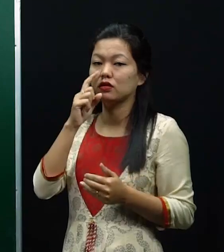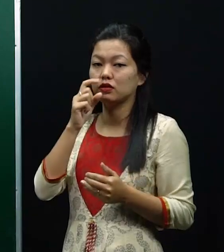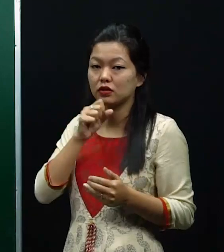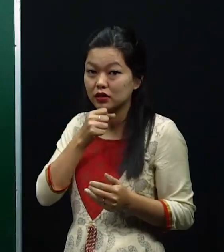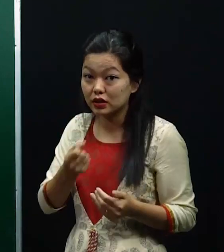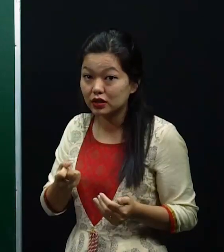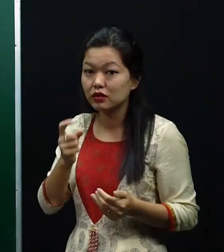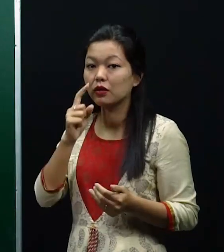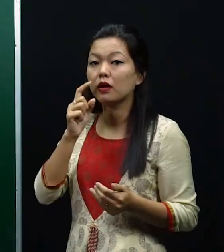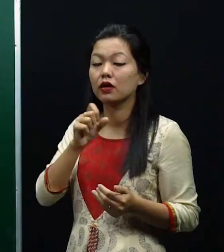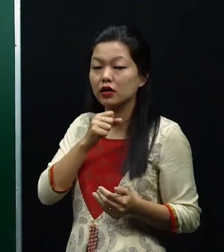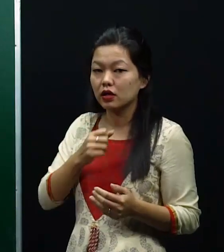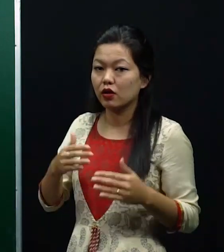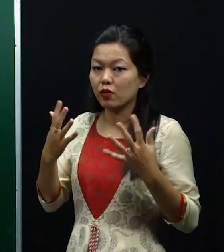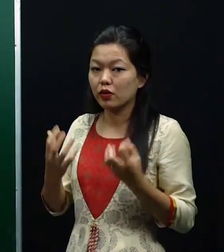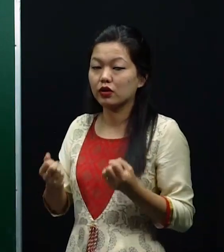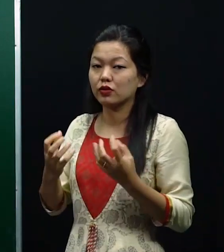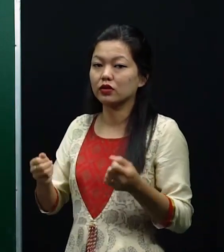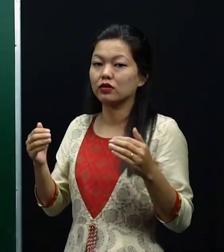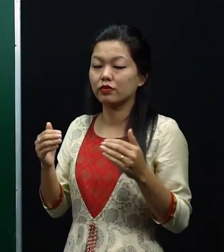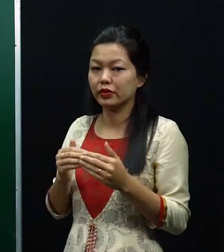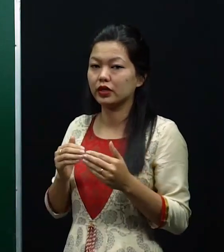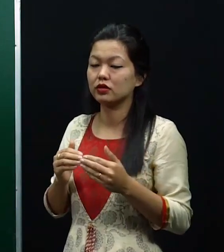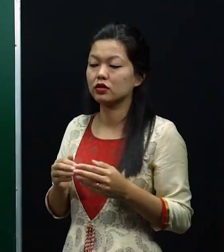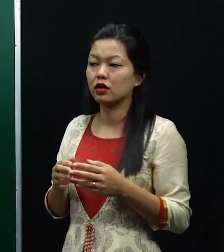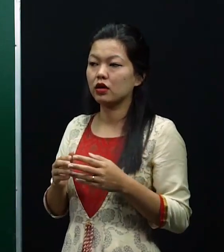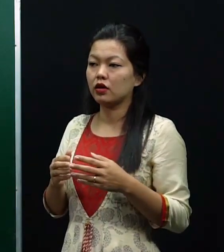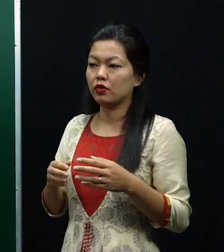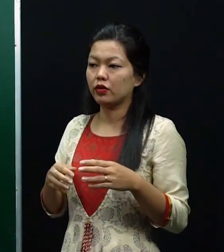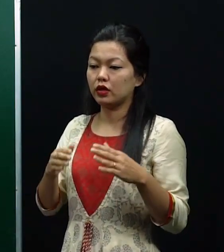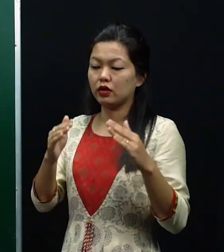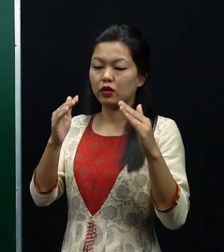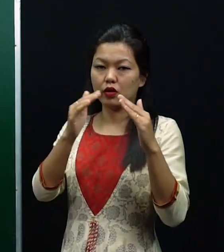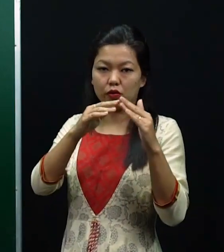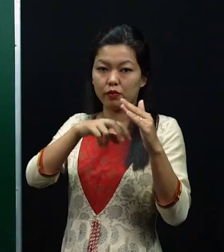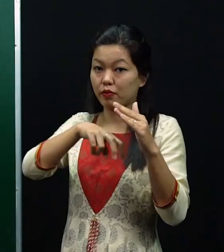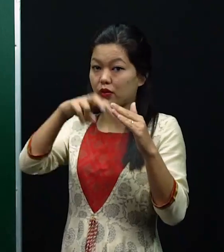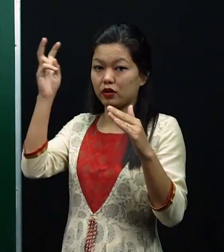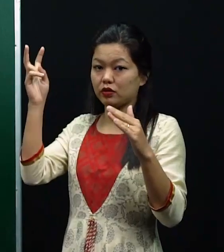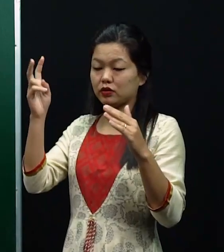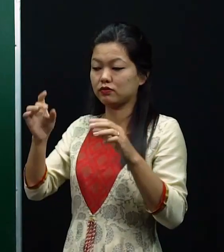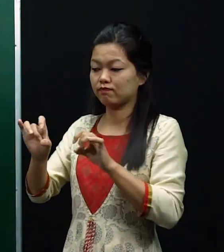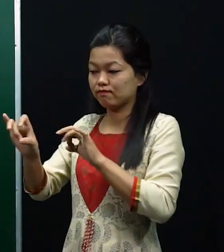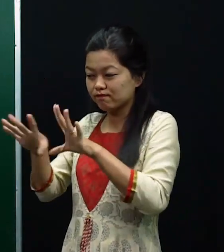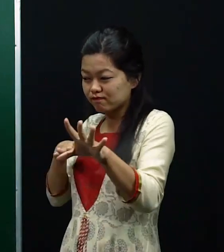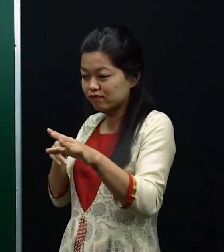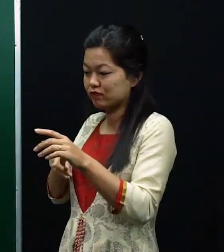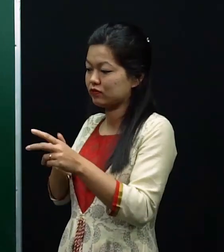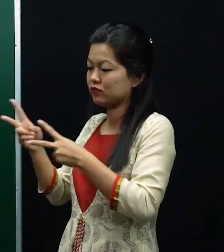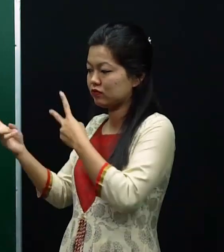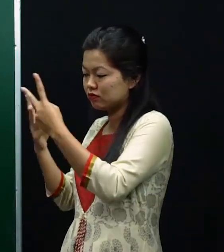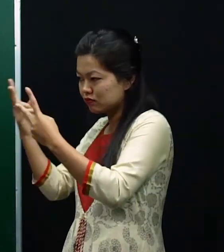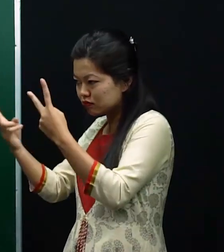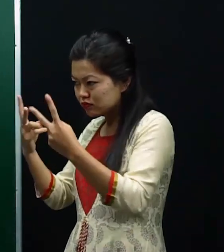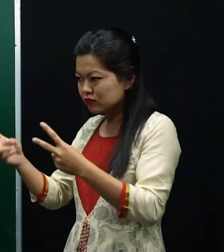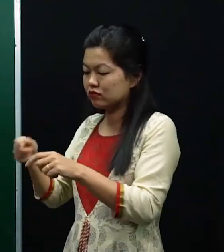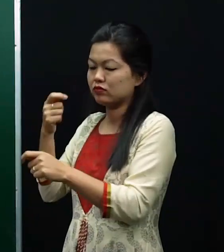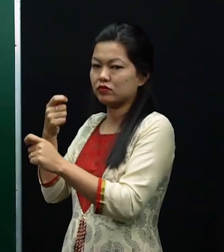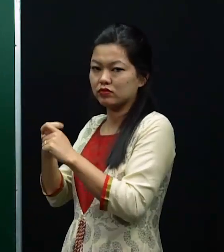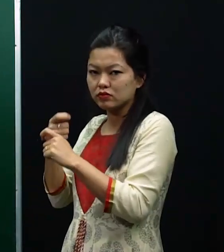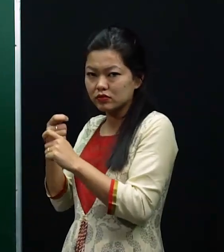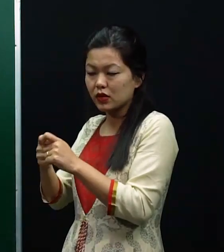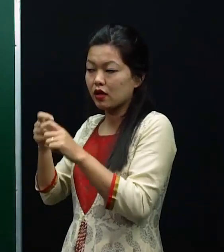village. We all have this feeling, right? No matter wherever you go, we always want to go back to the place where our grandparents